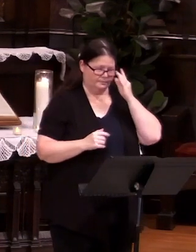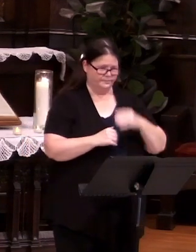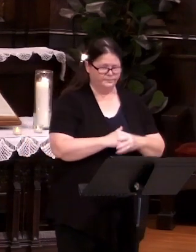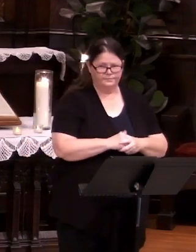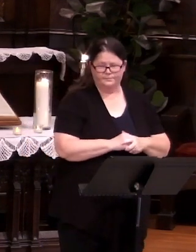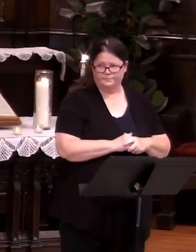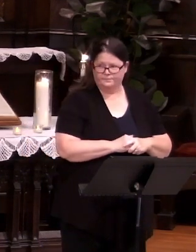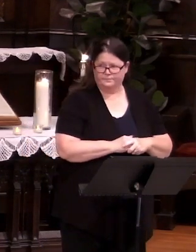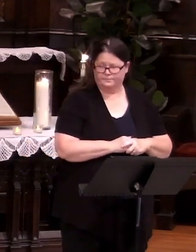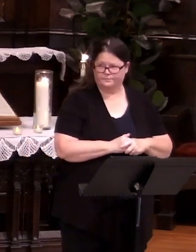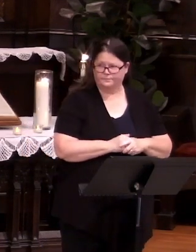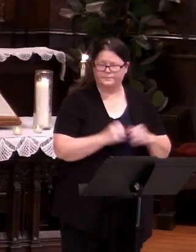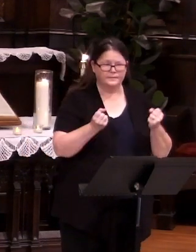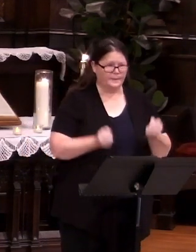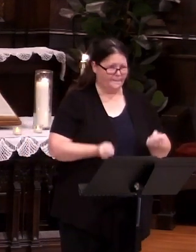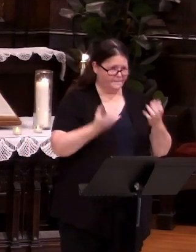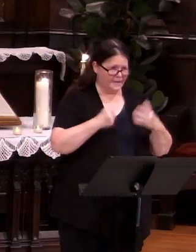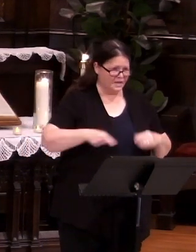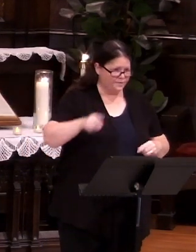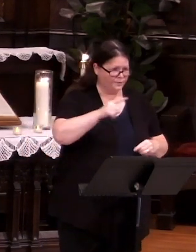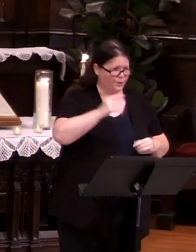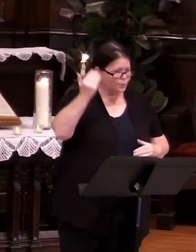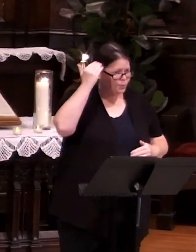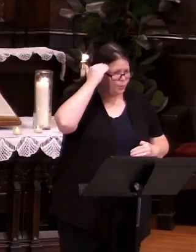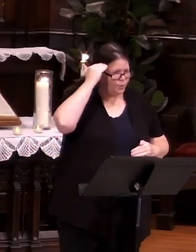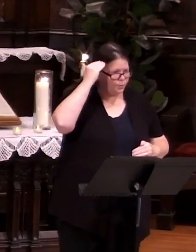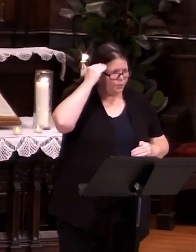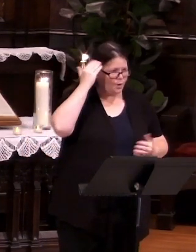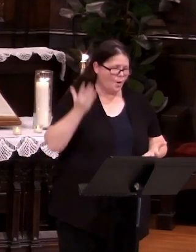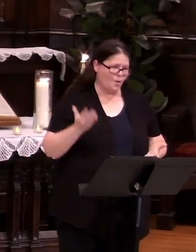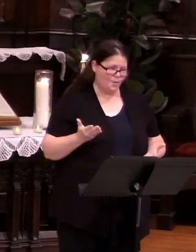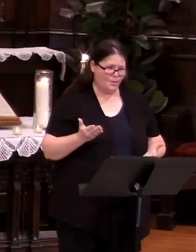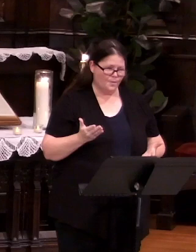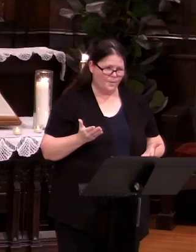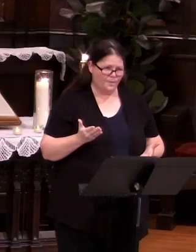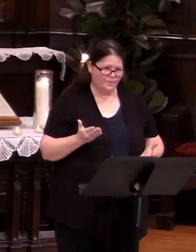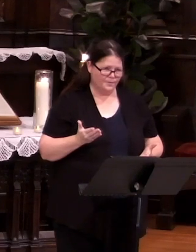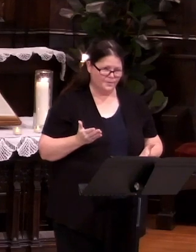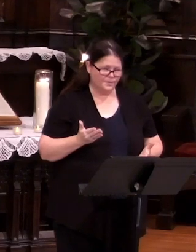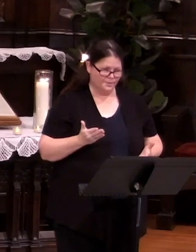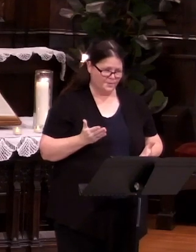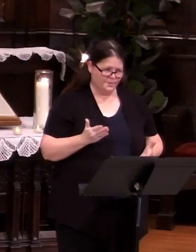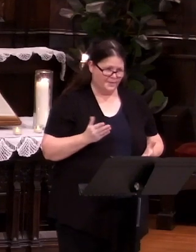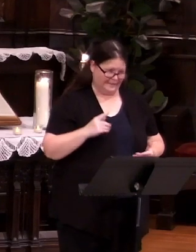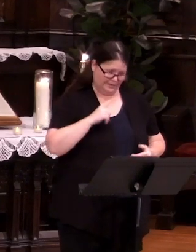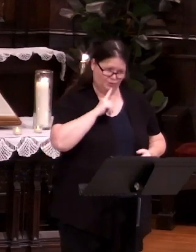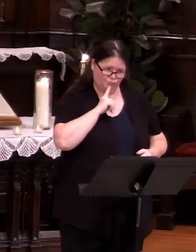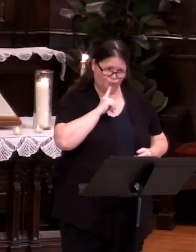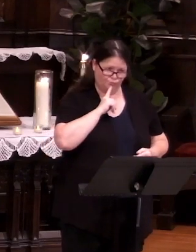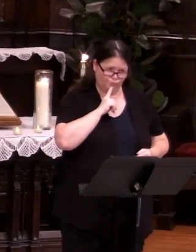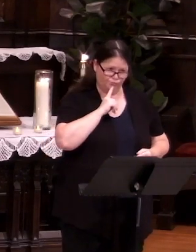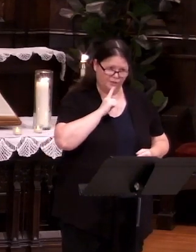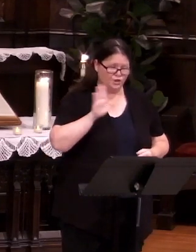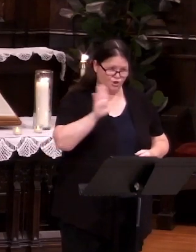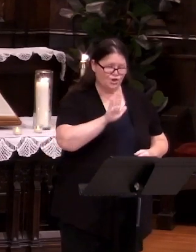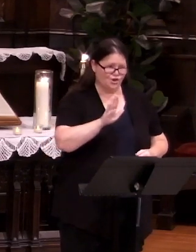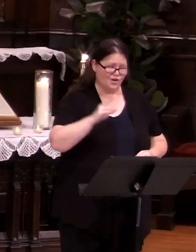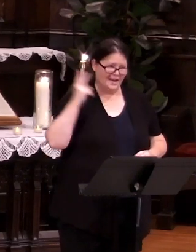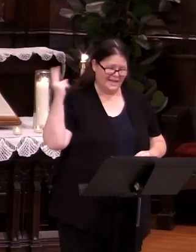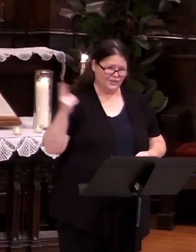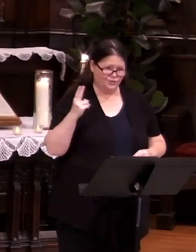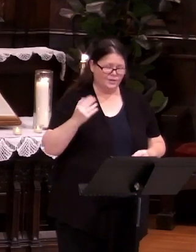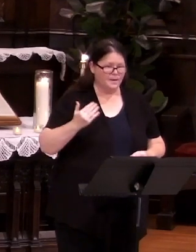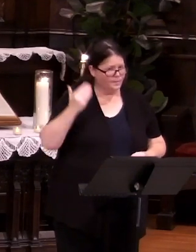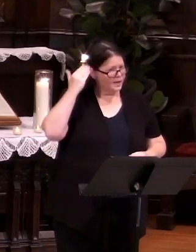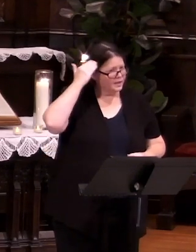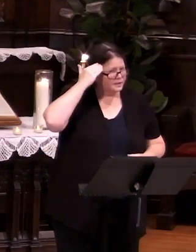I mean, you, many of you know this. This isn't history, this is your reality, your history. But did you know that